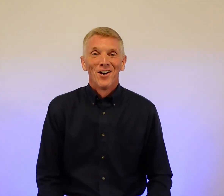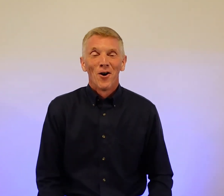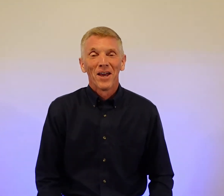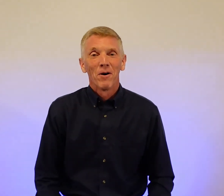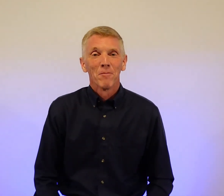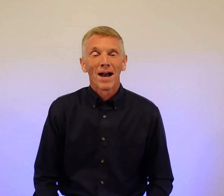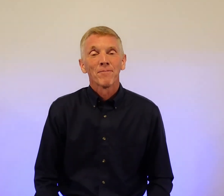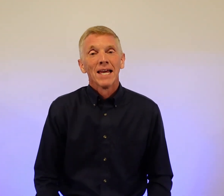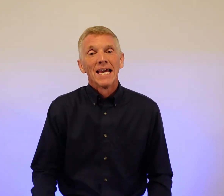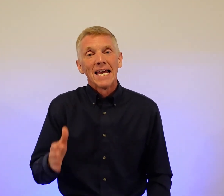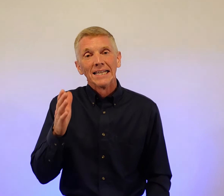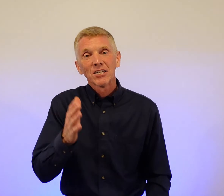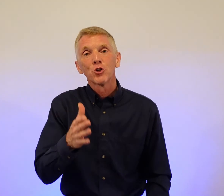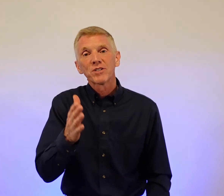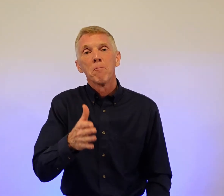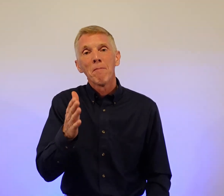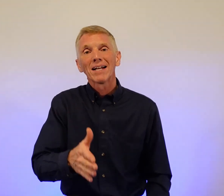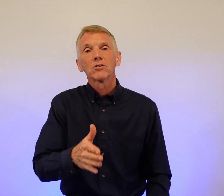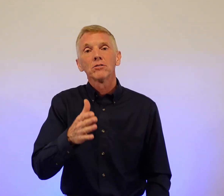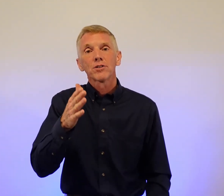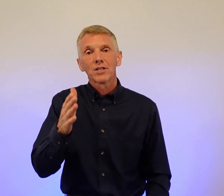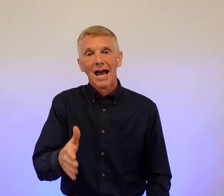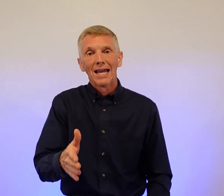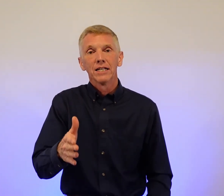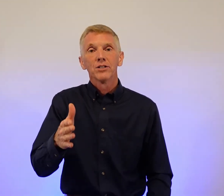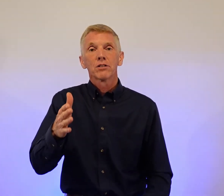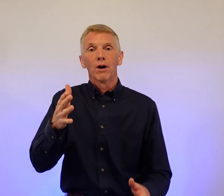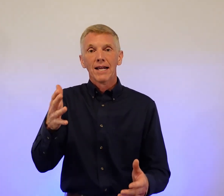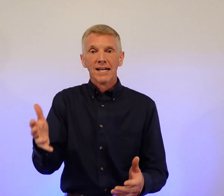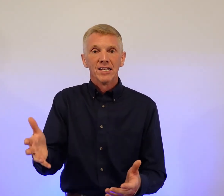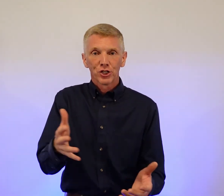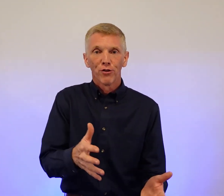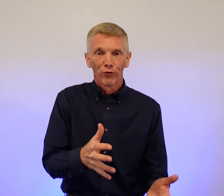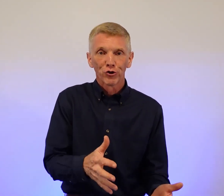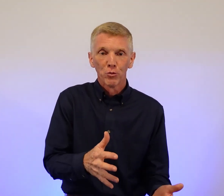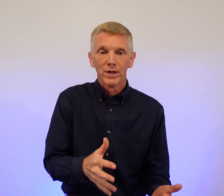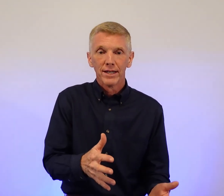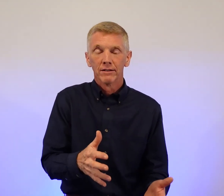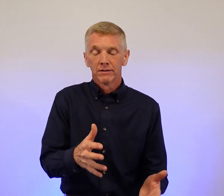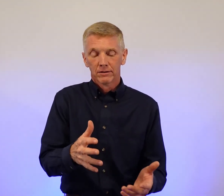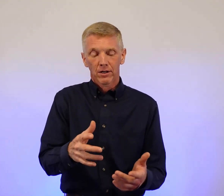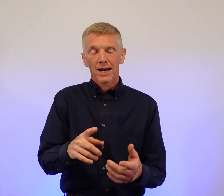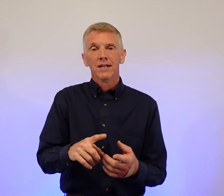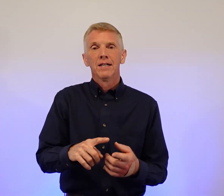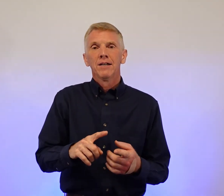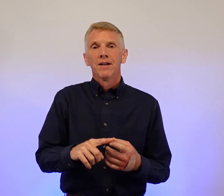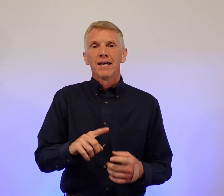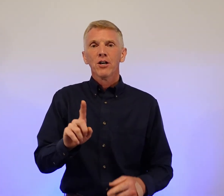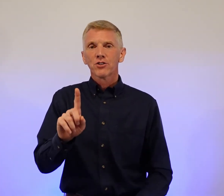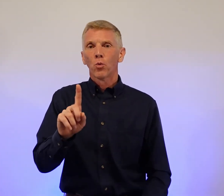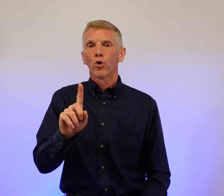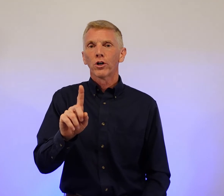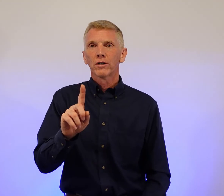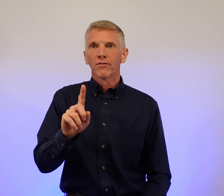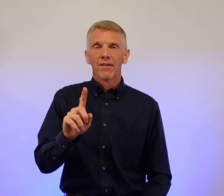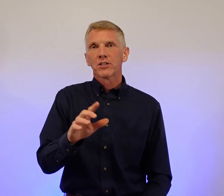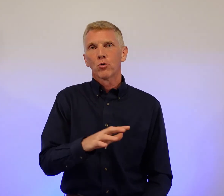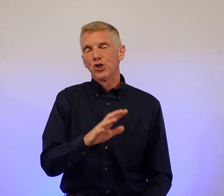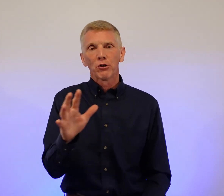Okay, welcome back. Let's do some medical signs, right, in addition to the first group we did, all right? Here's the word that I think so generally